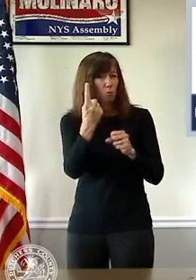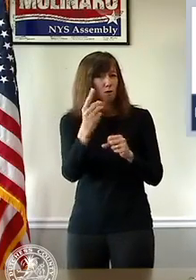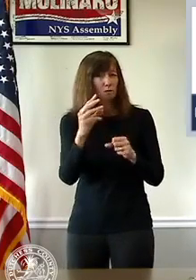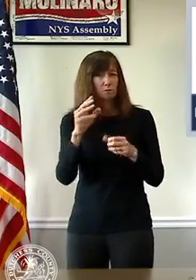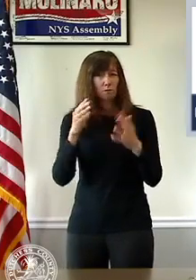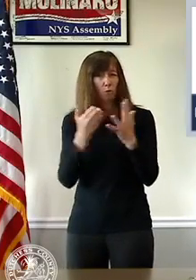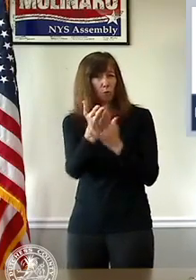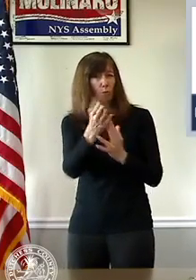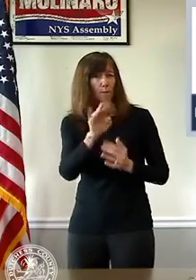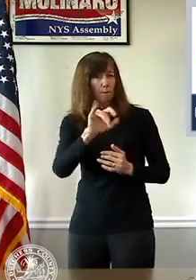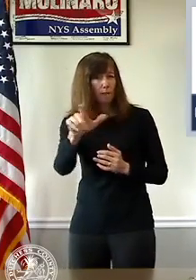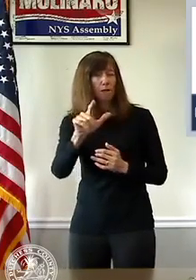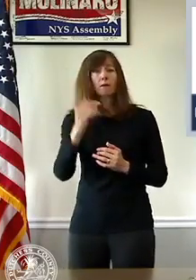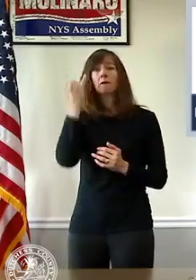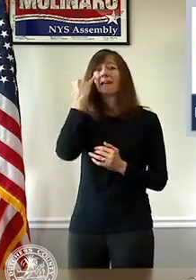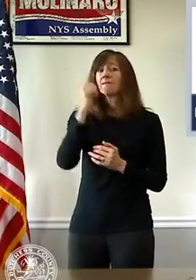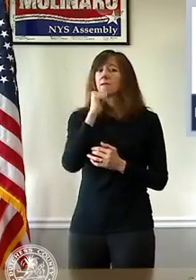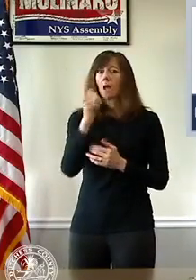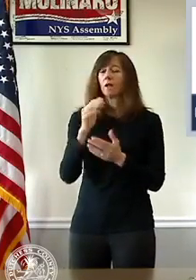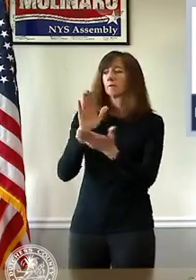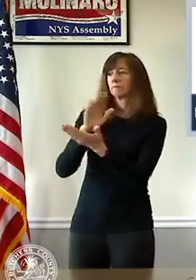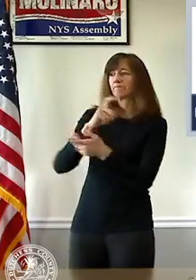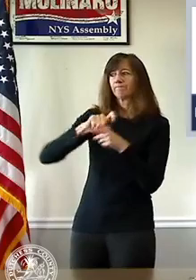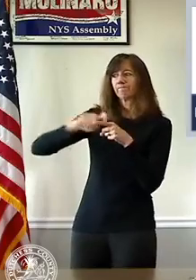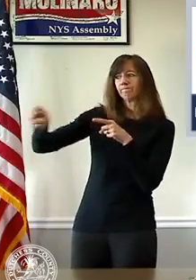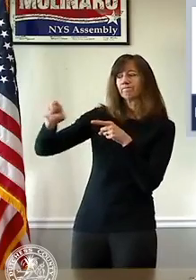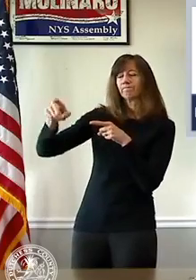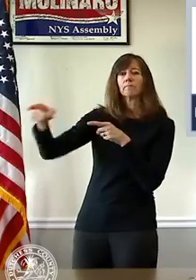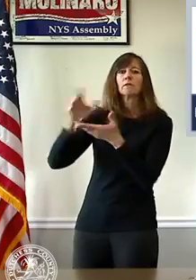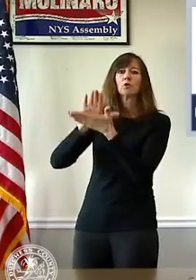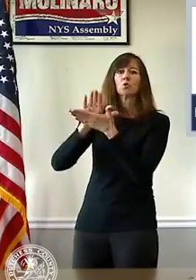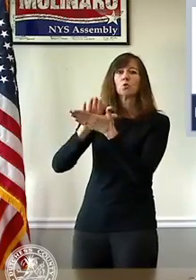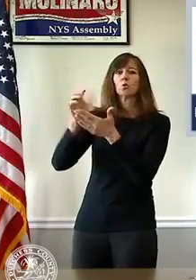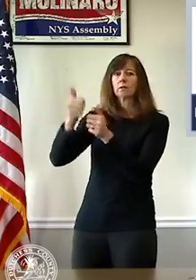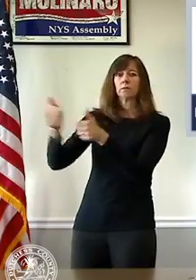your school district administration for that ballot.